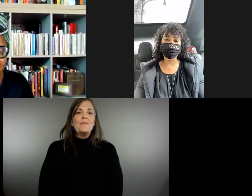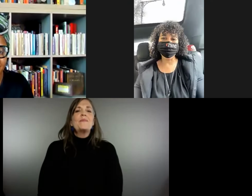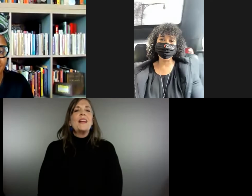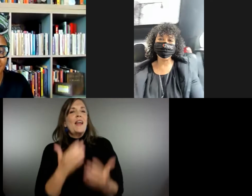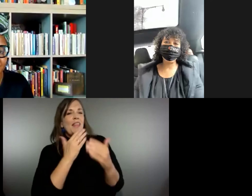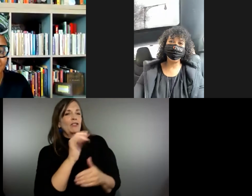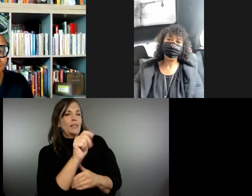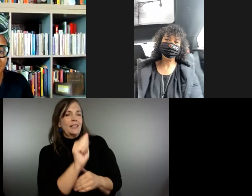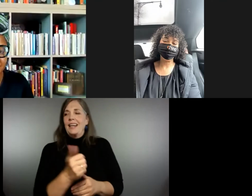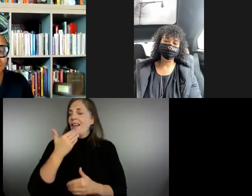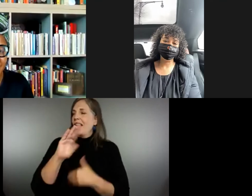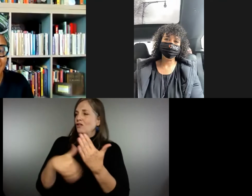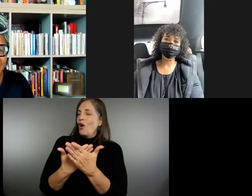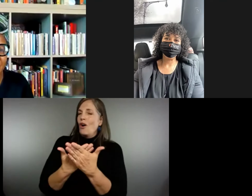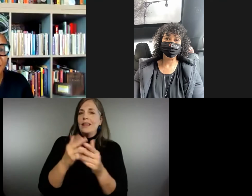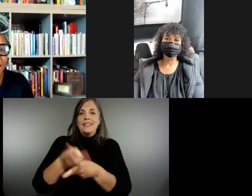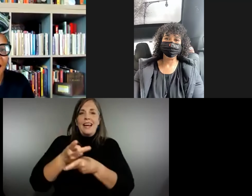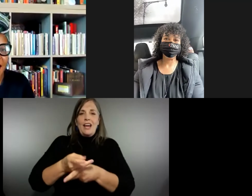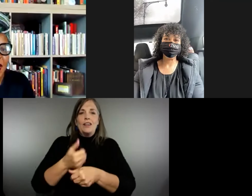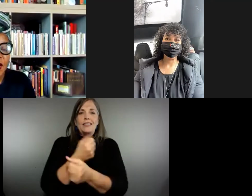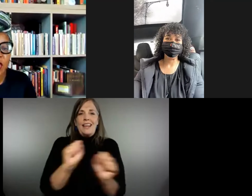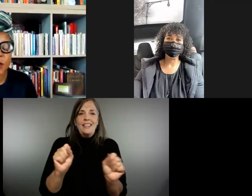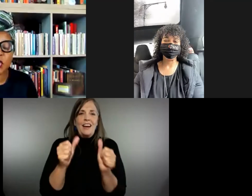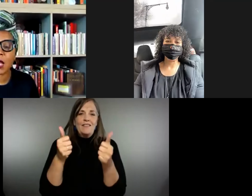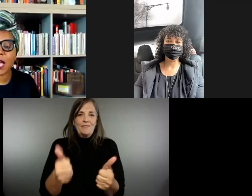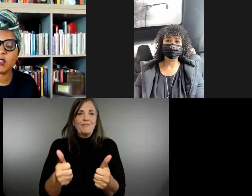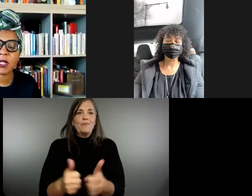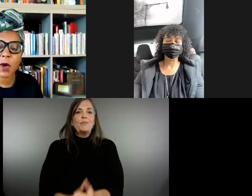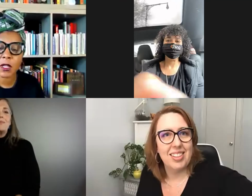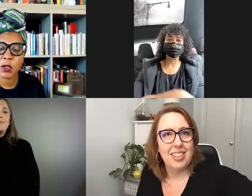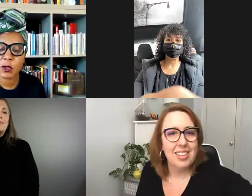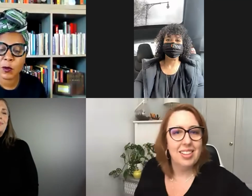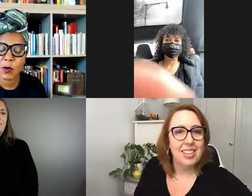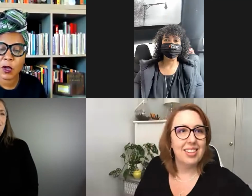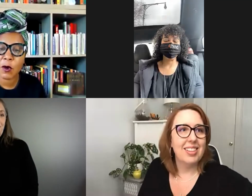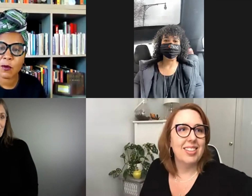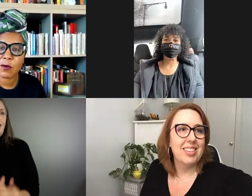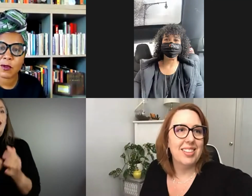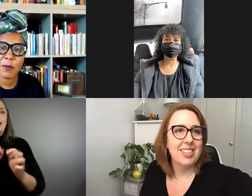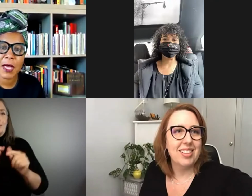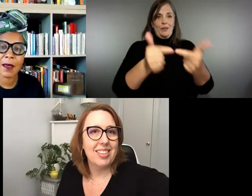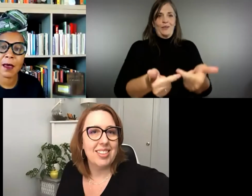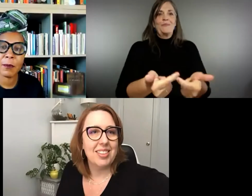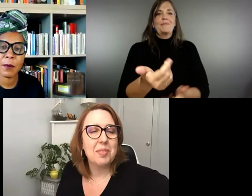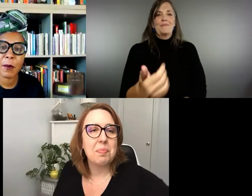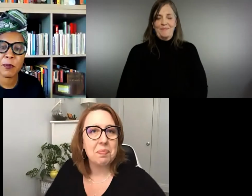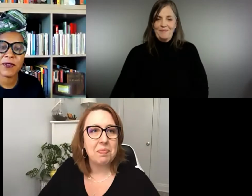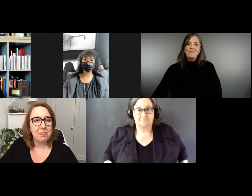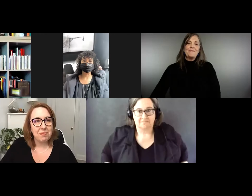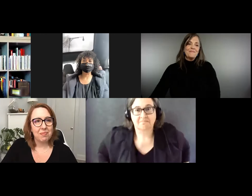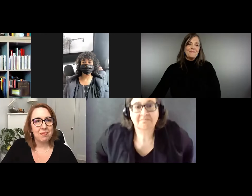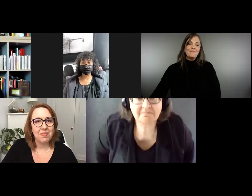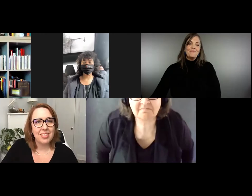everyone take care stay safe thank you so michelle i just wanted to you know sort of make a a